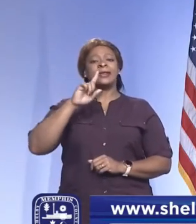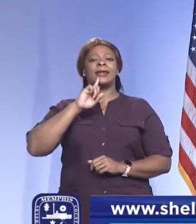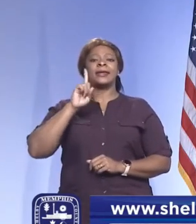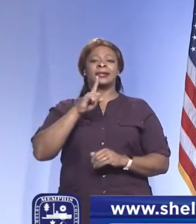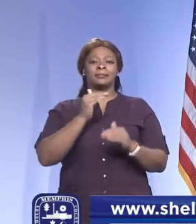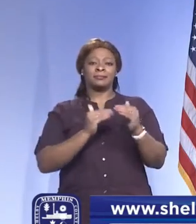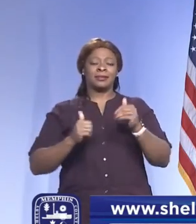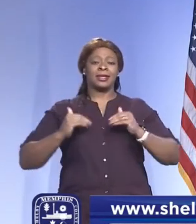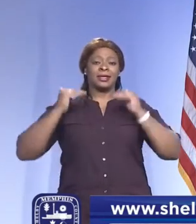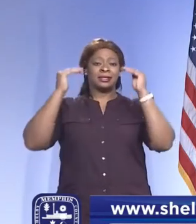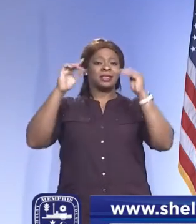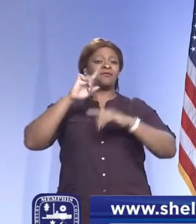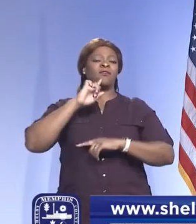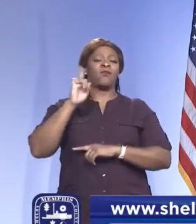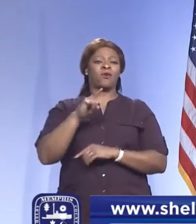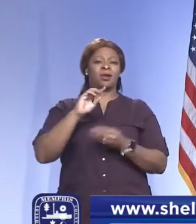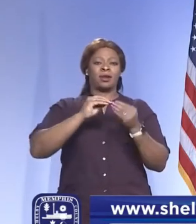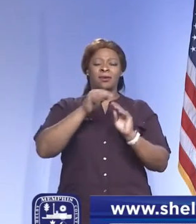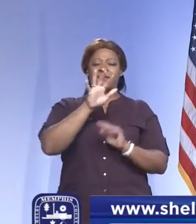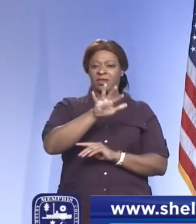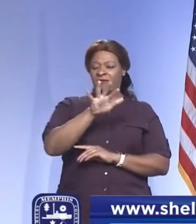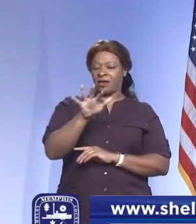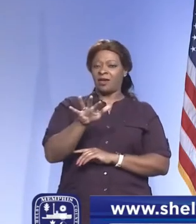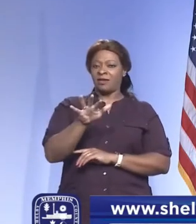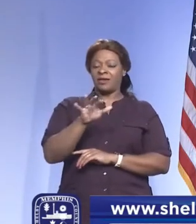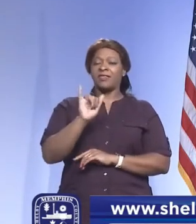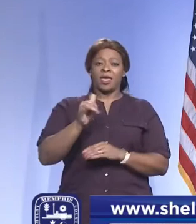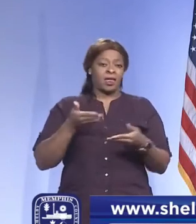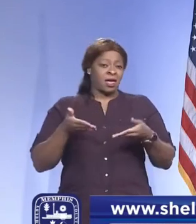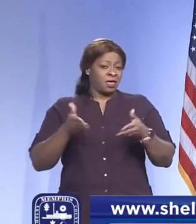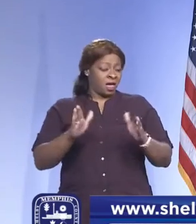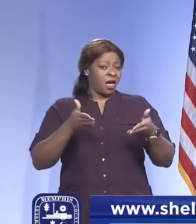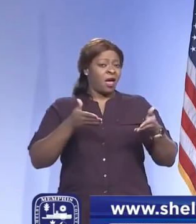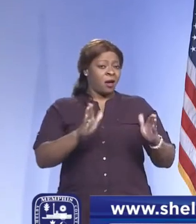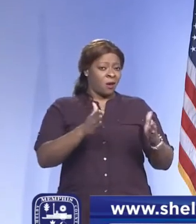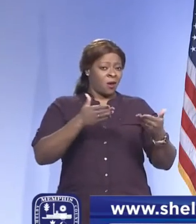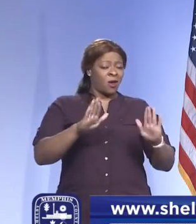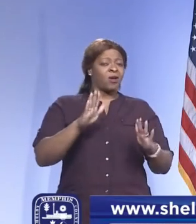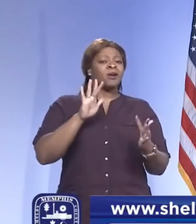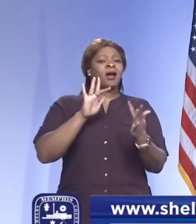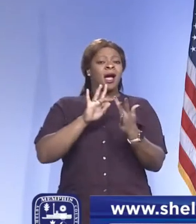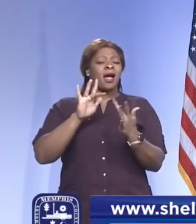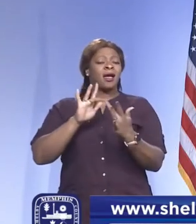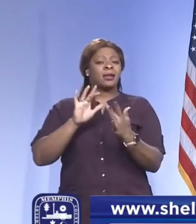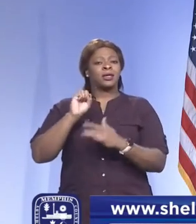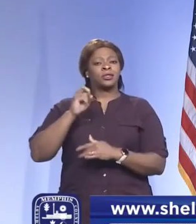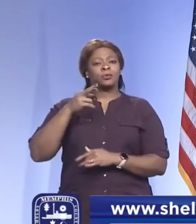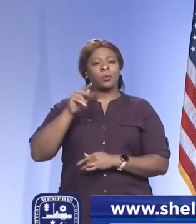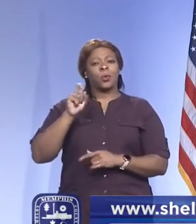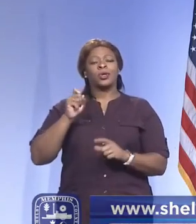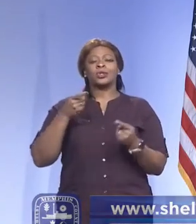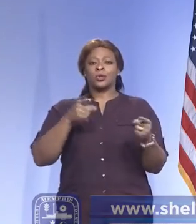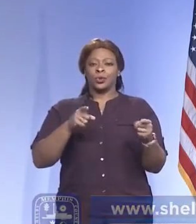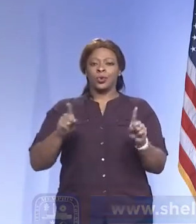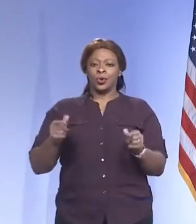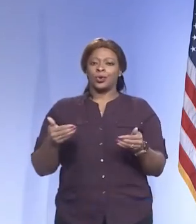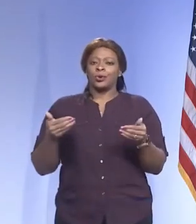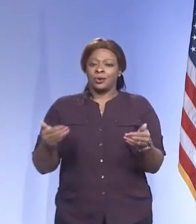executive order 55 that allowed for contact sports to occur.